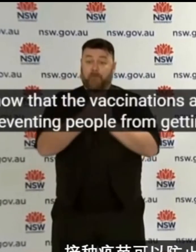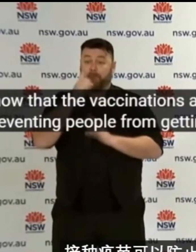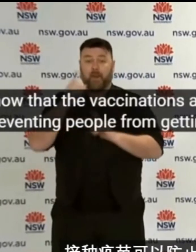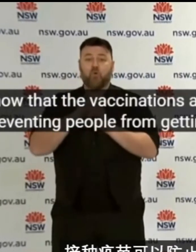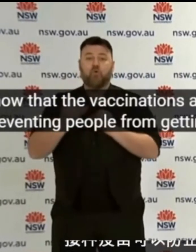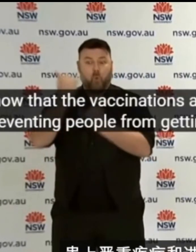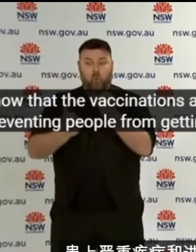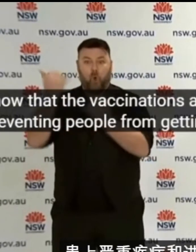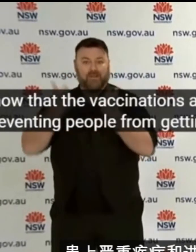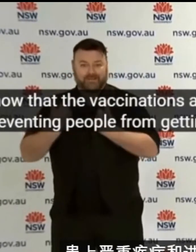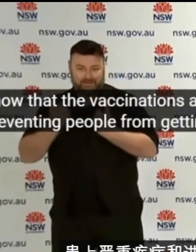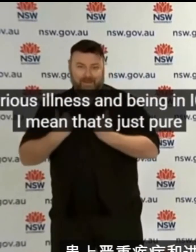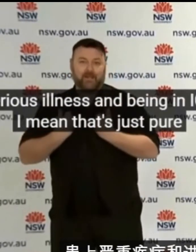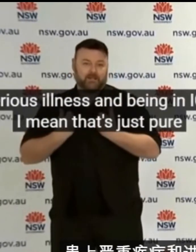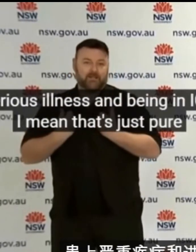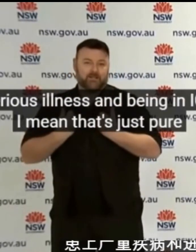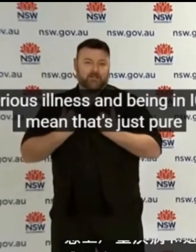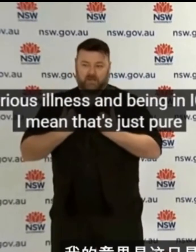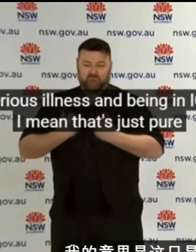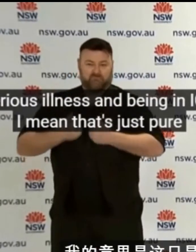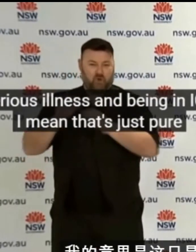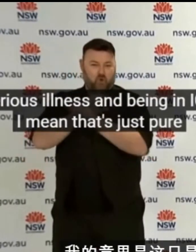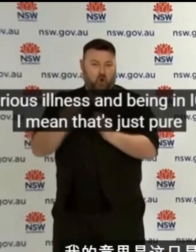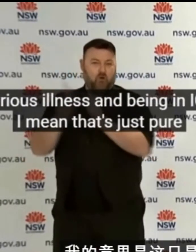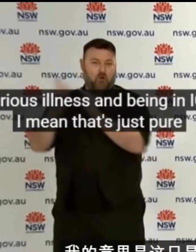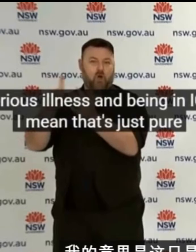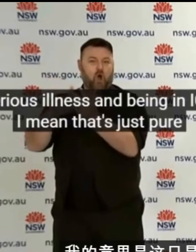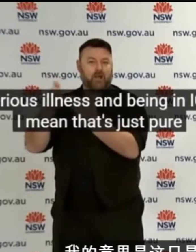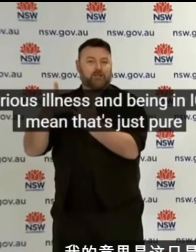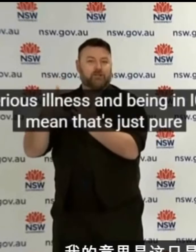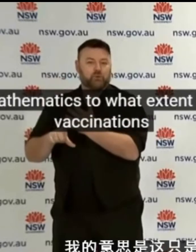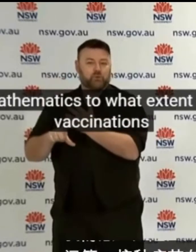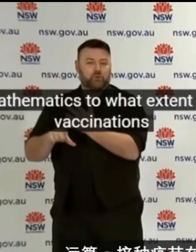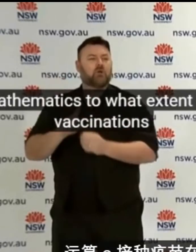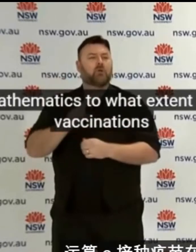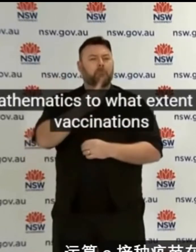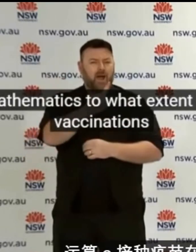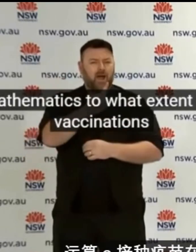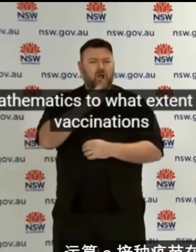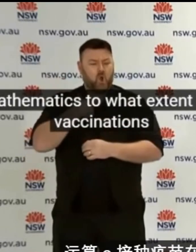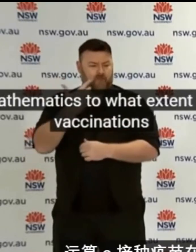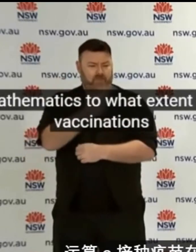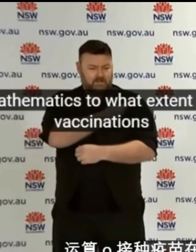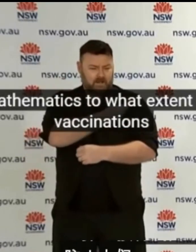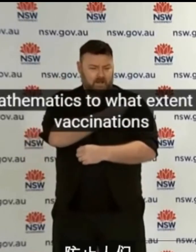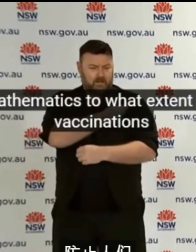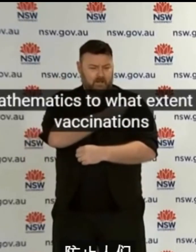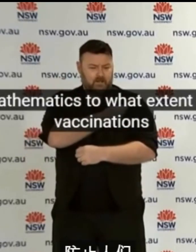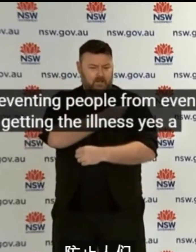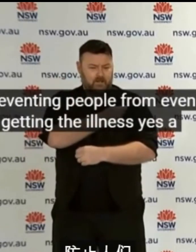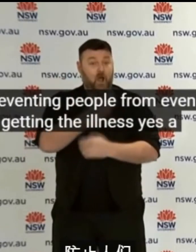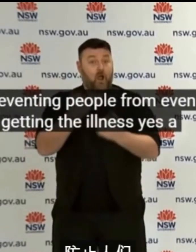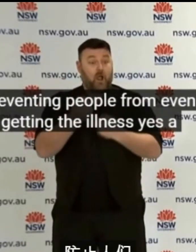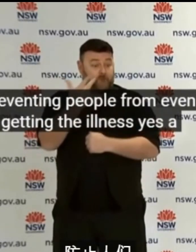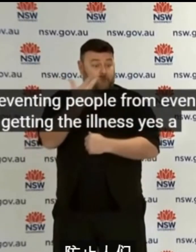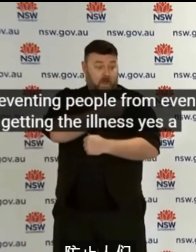and being in ICU. I mean, that's just pure mathematics. To what extent are vaccinations preventing people from even getting the illness?